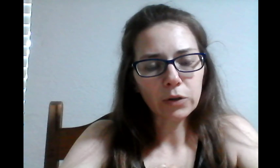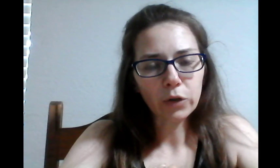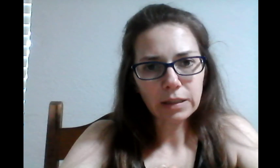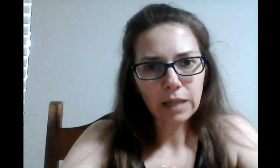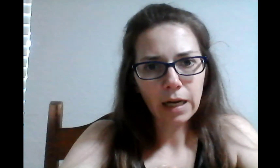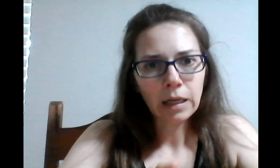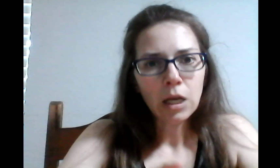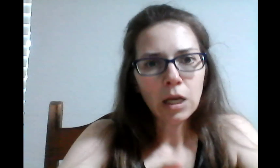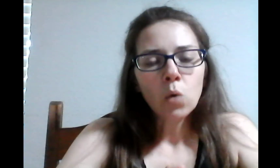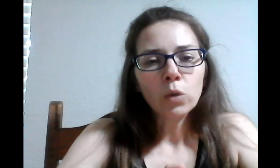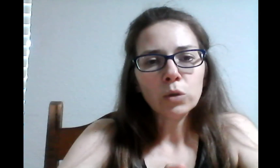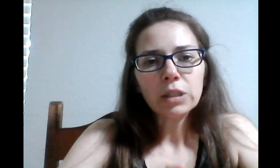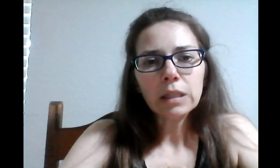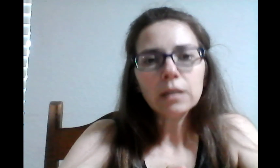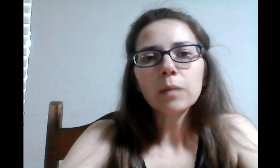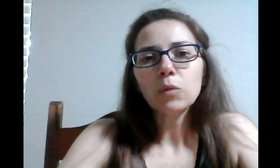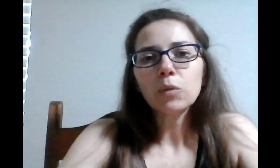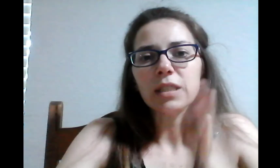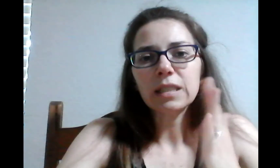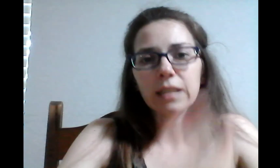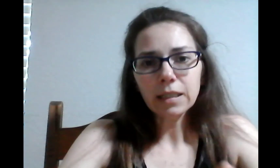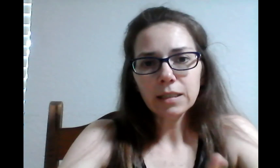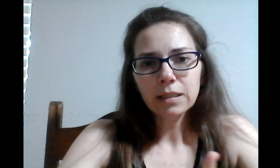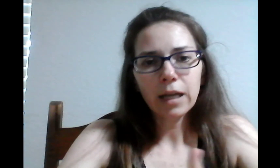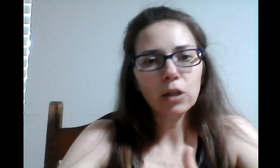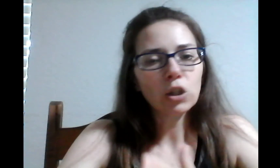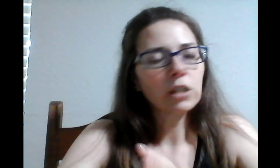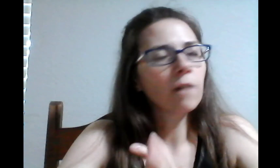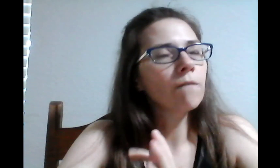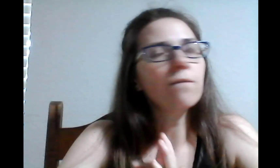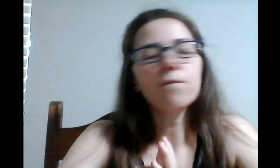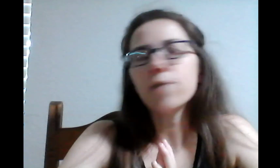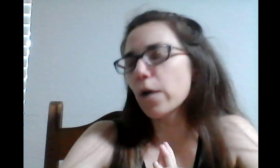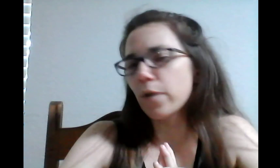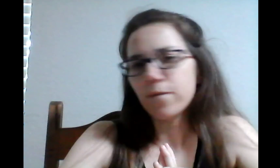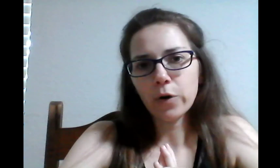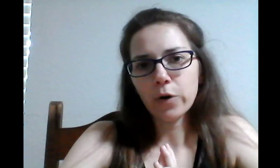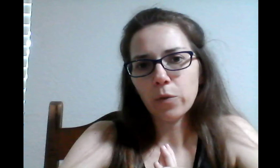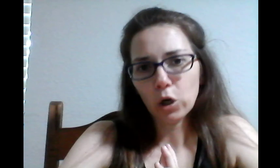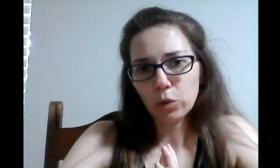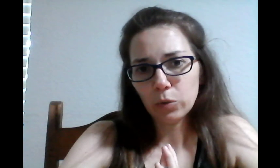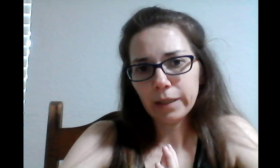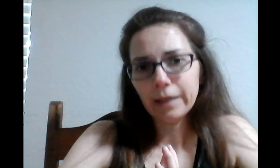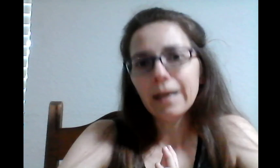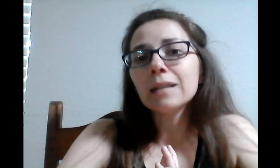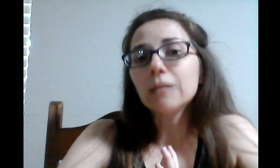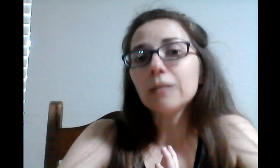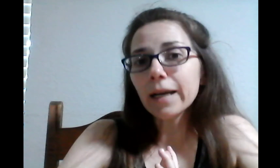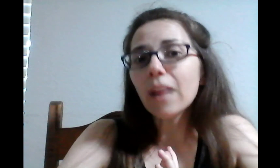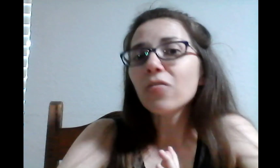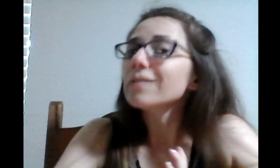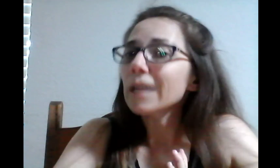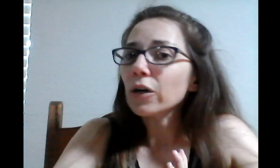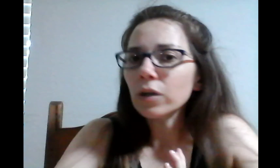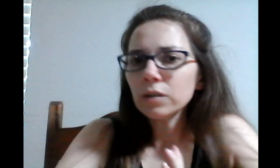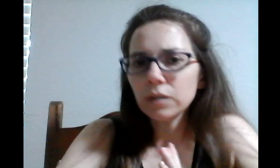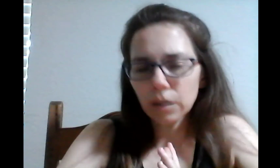learning sign. When you see the number 6, it looks very, very remarkably like the letter